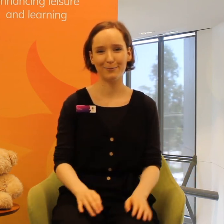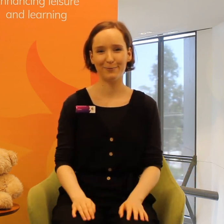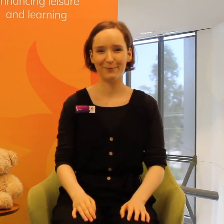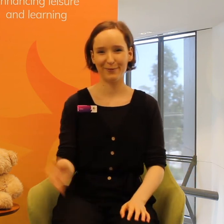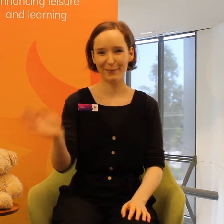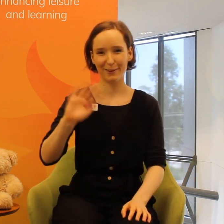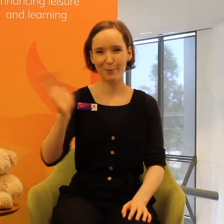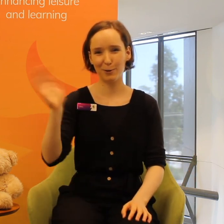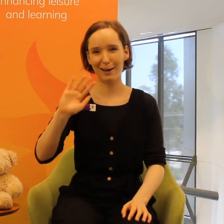Bye bye.